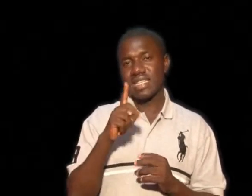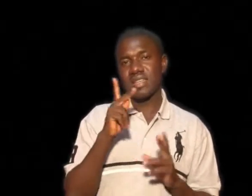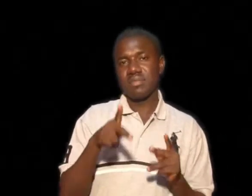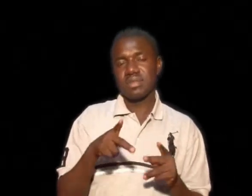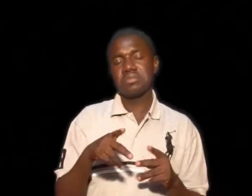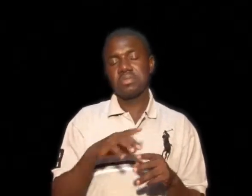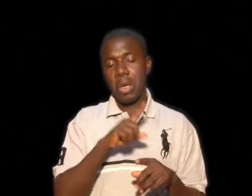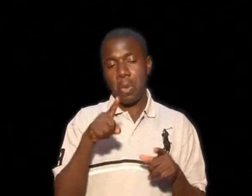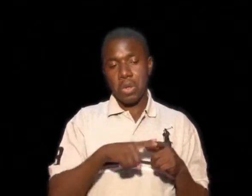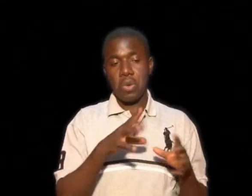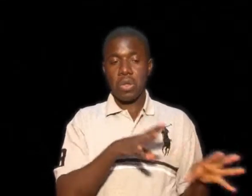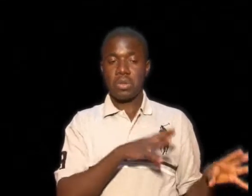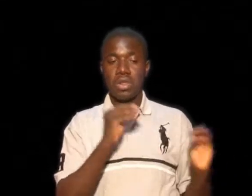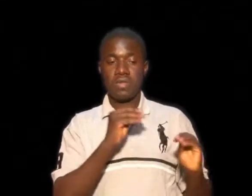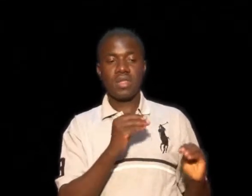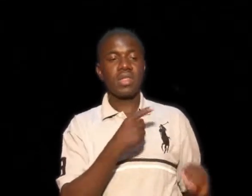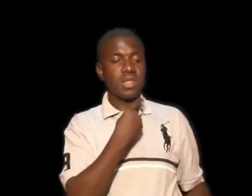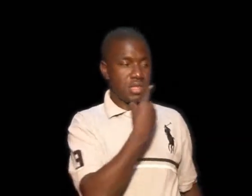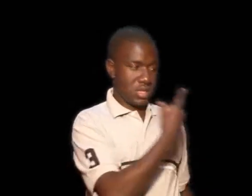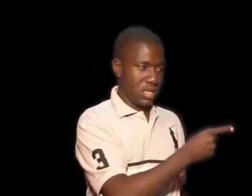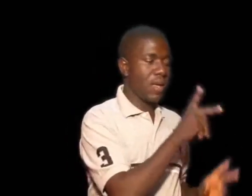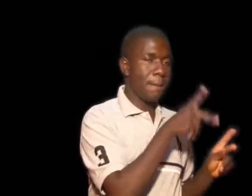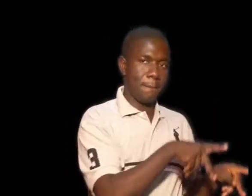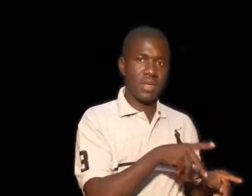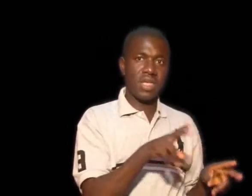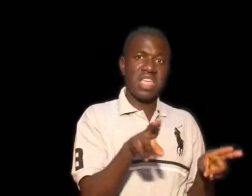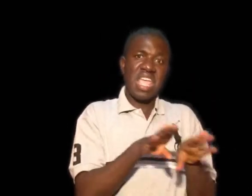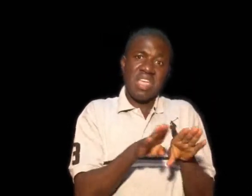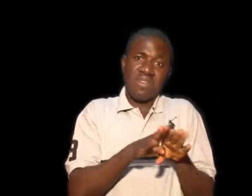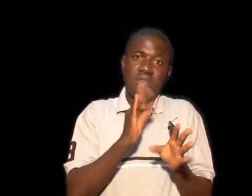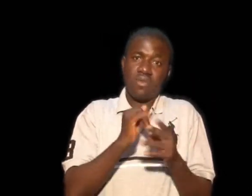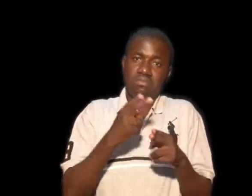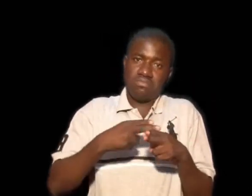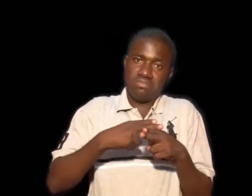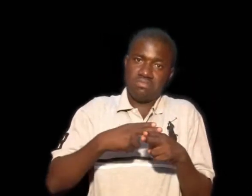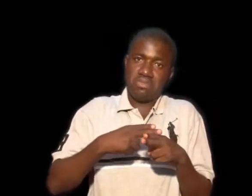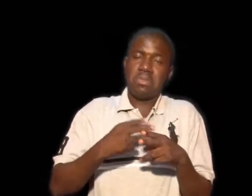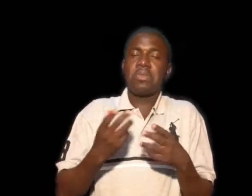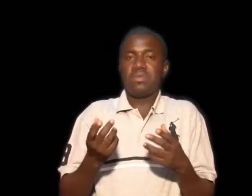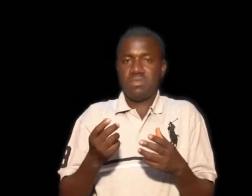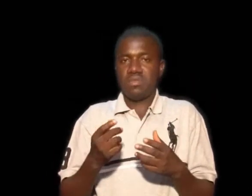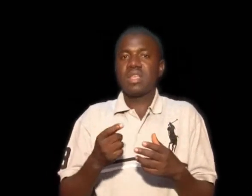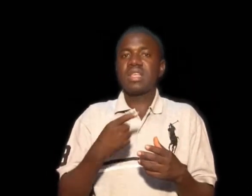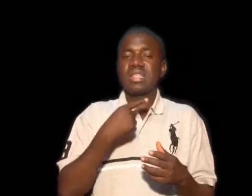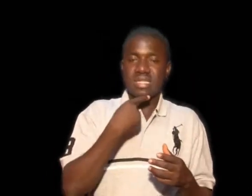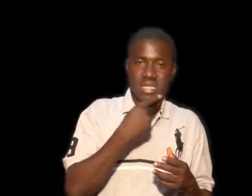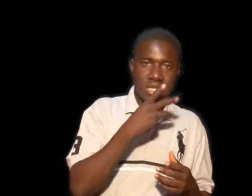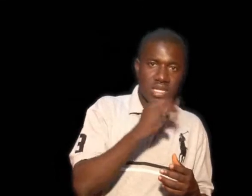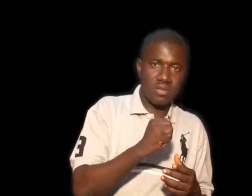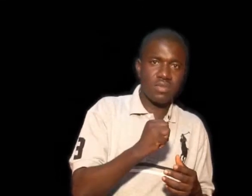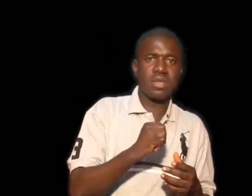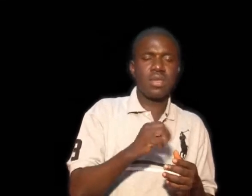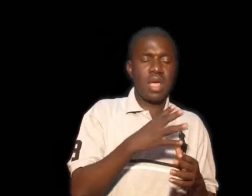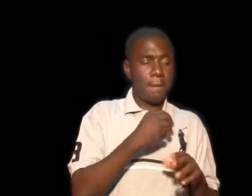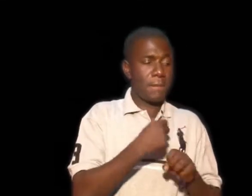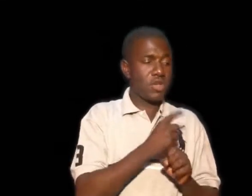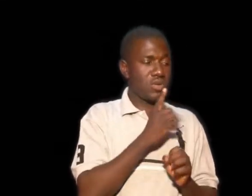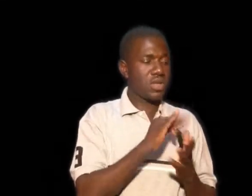Always tell the person when you are leaving, even if it is only for a brief period. See that he or she is comfortably and